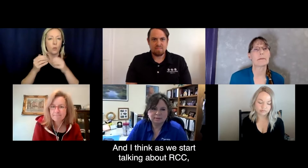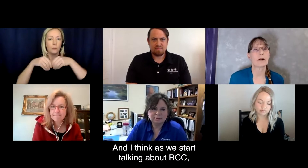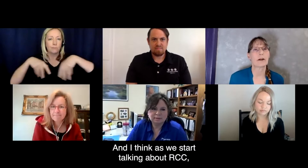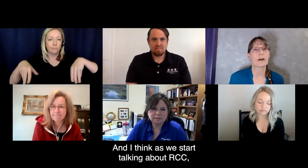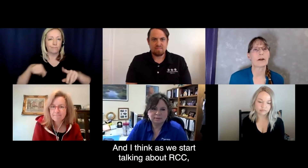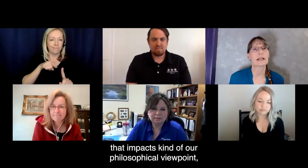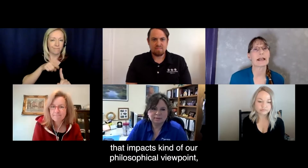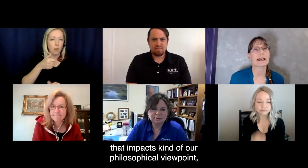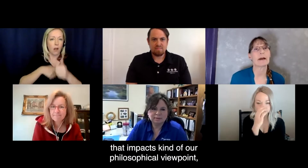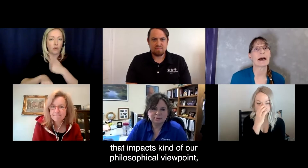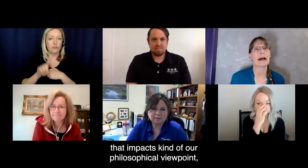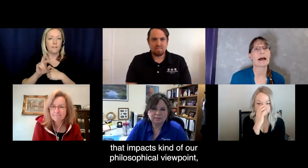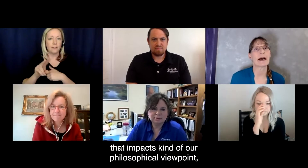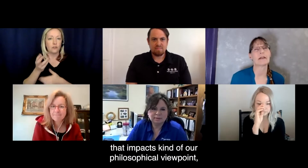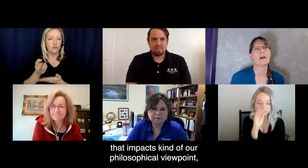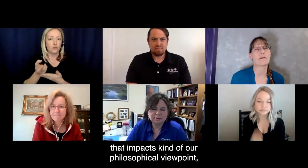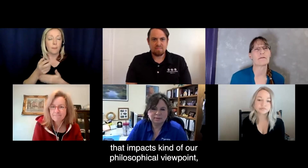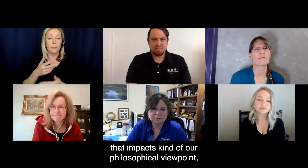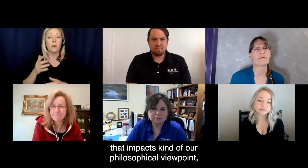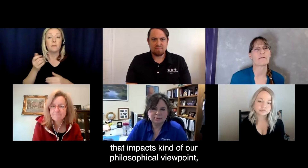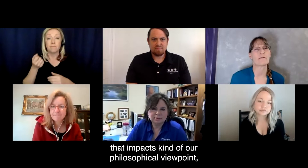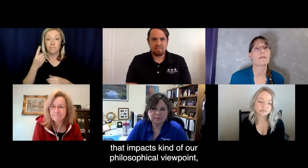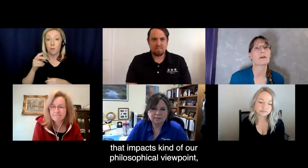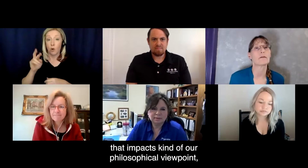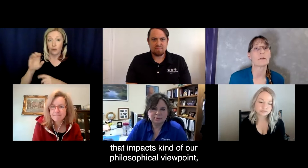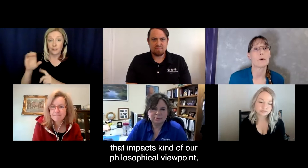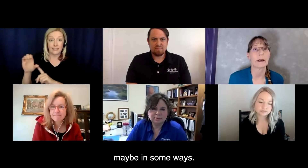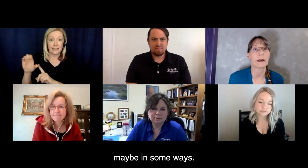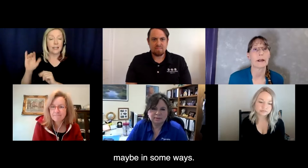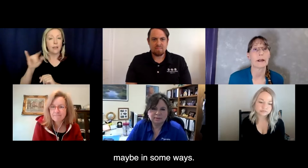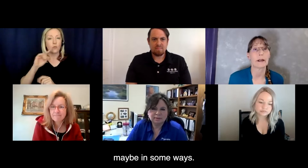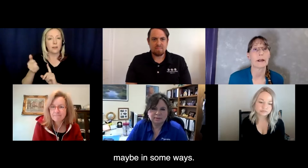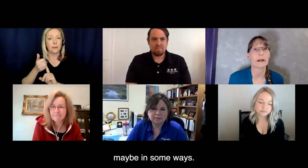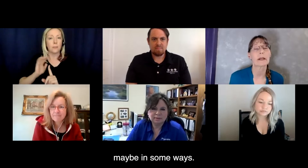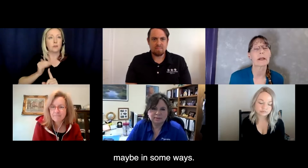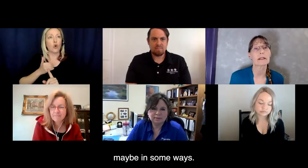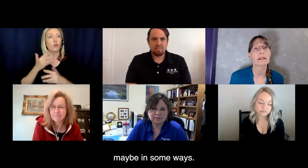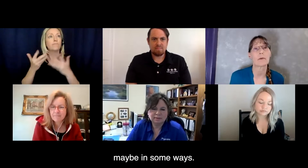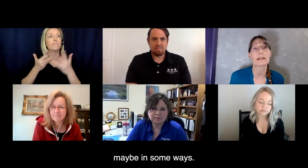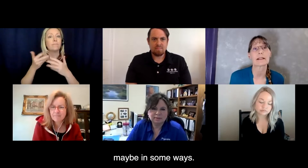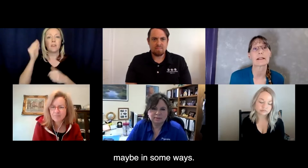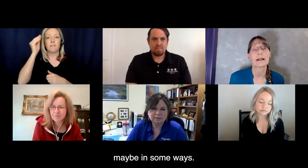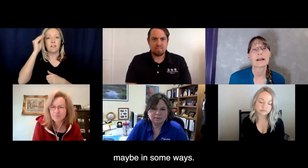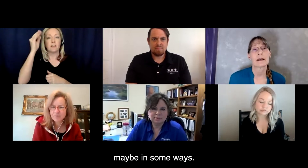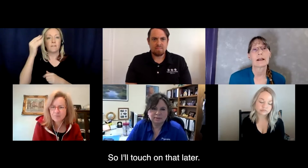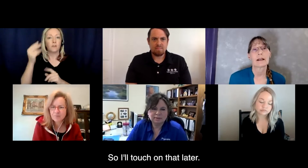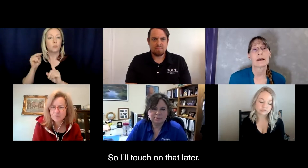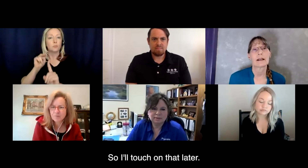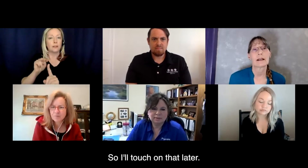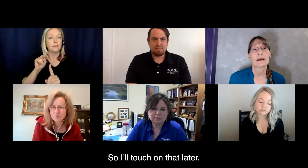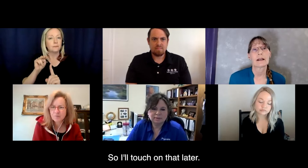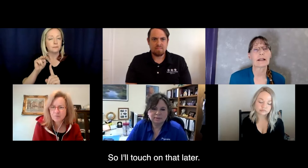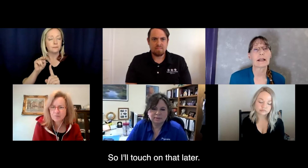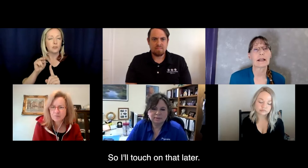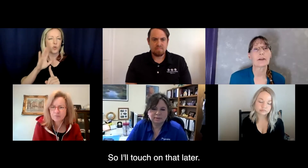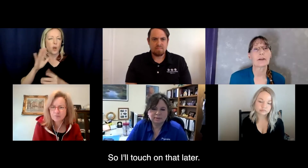talking about RCC, that impacts kind of our philosophical viewpoint, maybe in some ways. So I'll touch